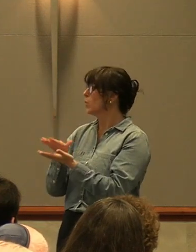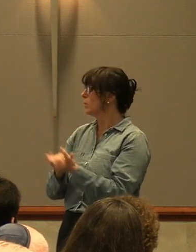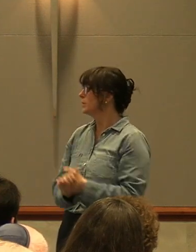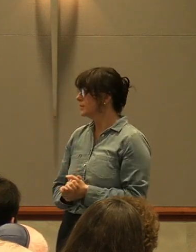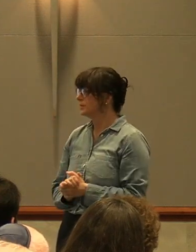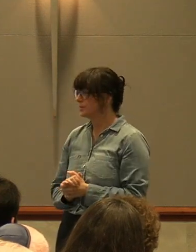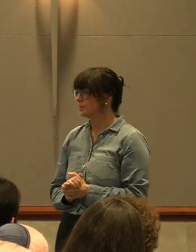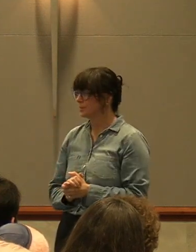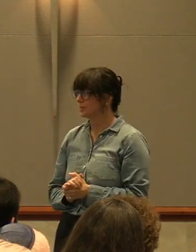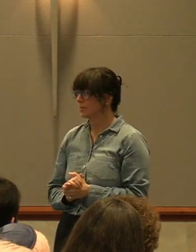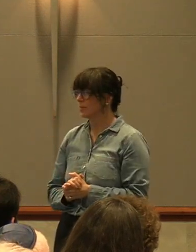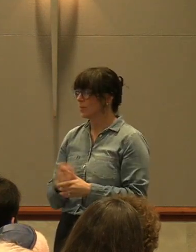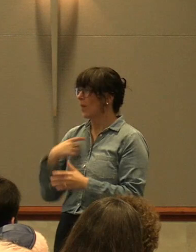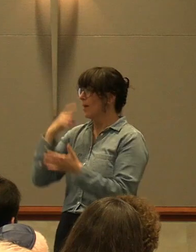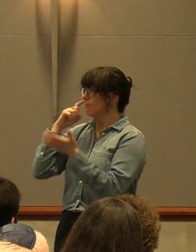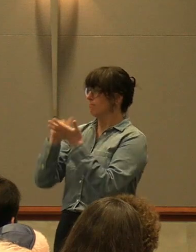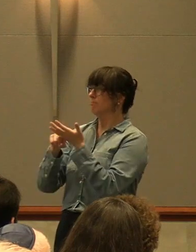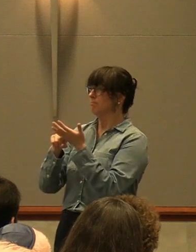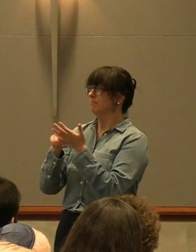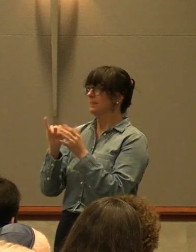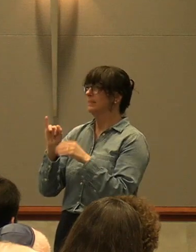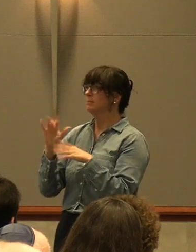We're finding it's amazing